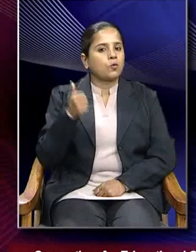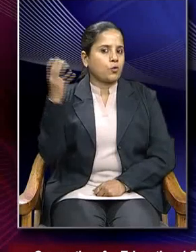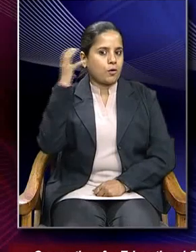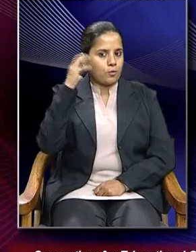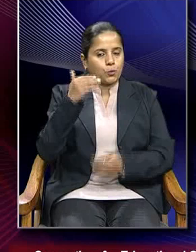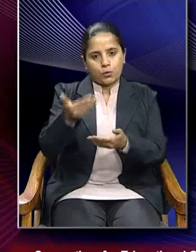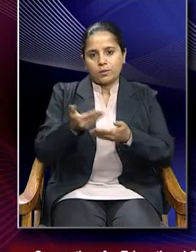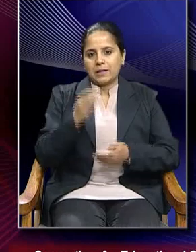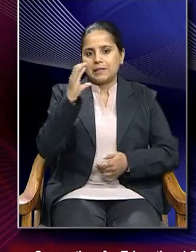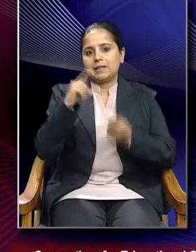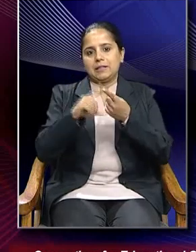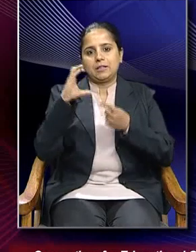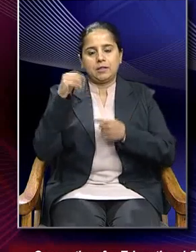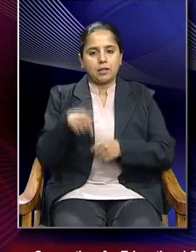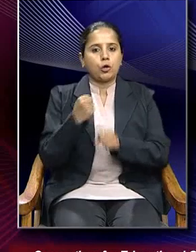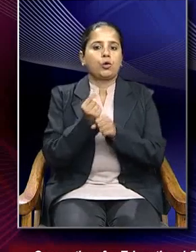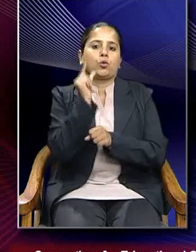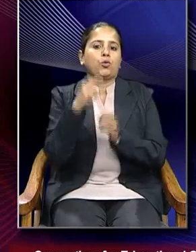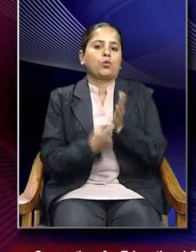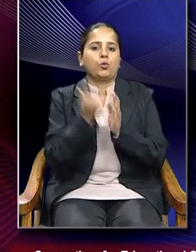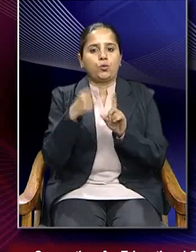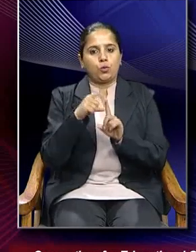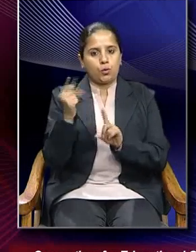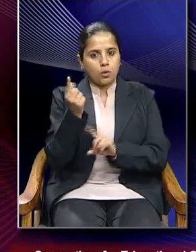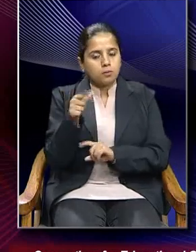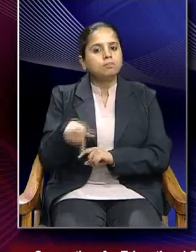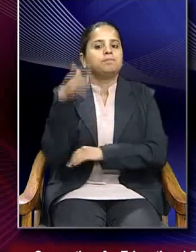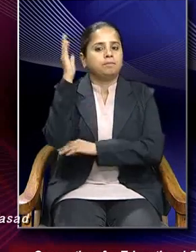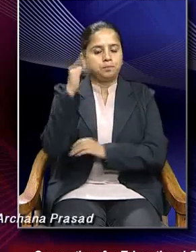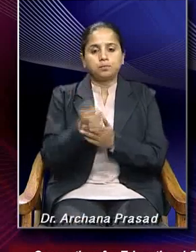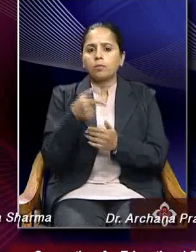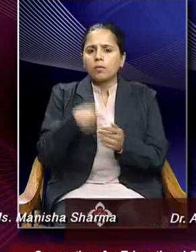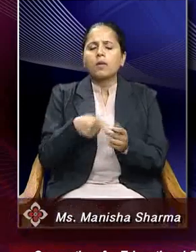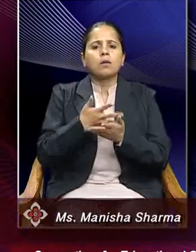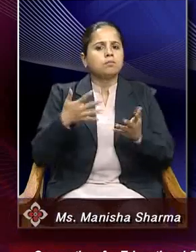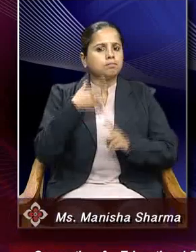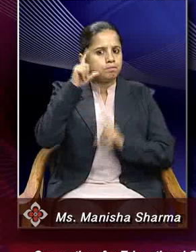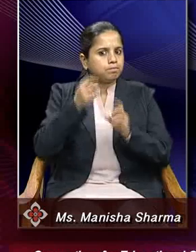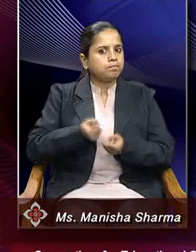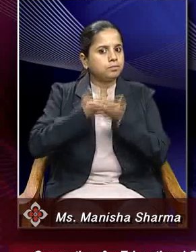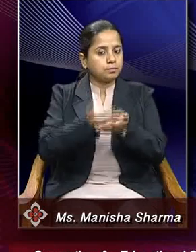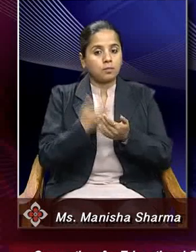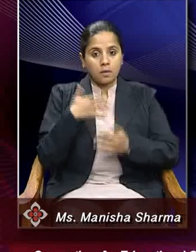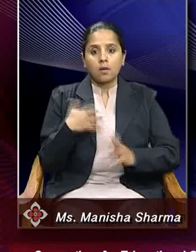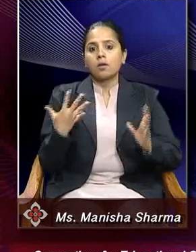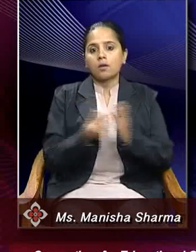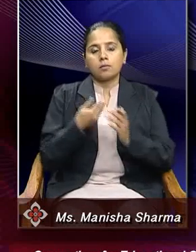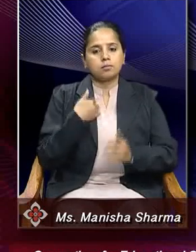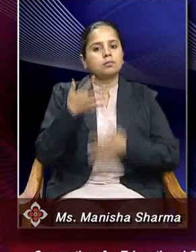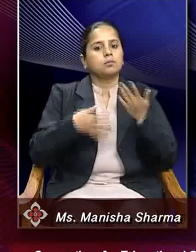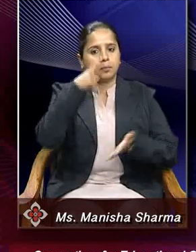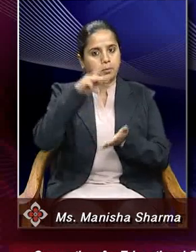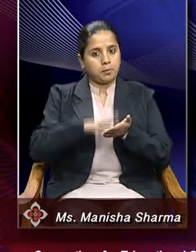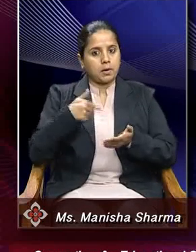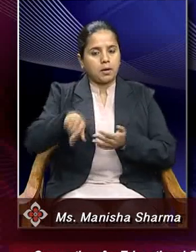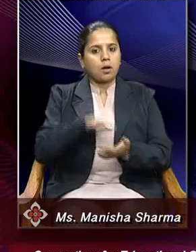afternoon and welcome to CEC Gurukul lecture. In today's lecture on symbolic expression, we have with us Ms. Manisha, who is